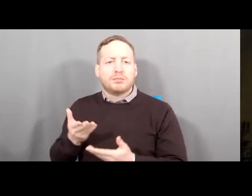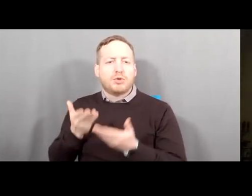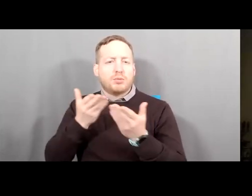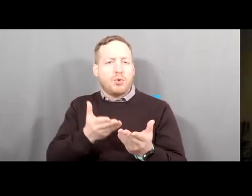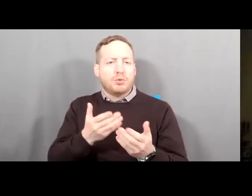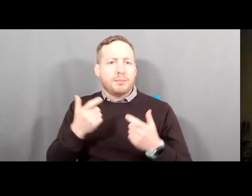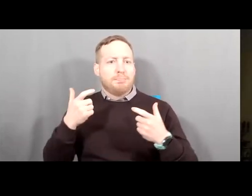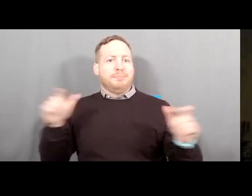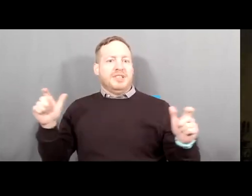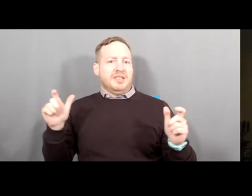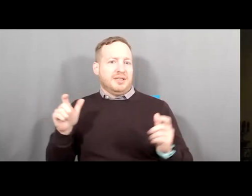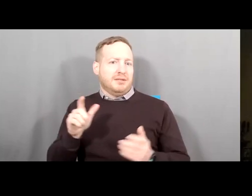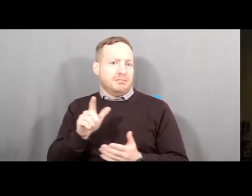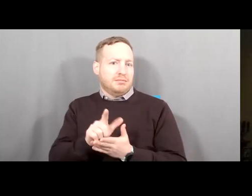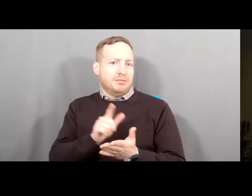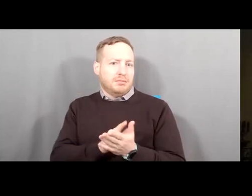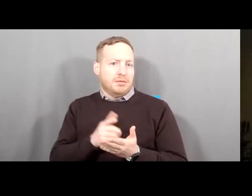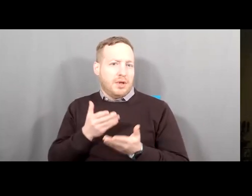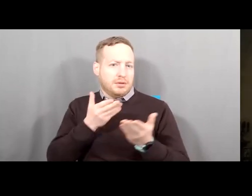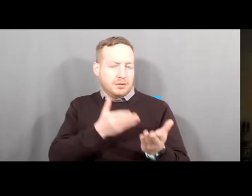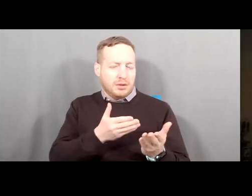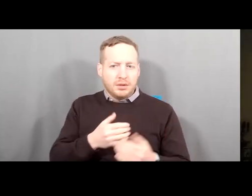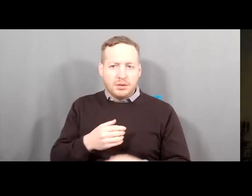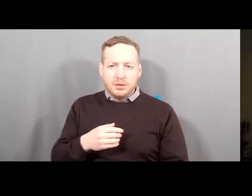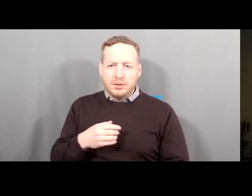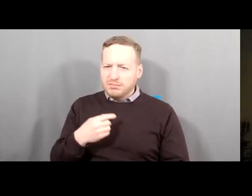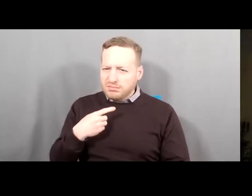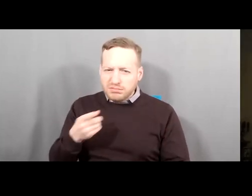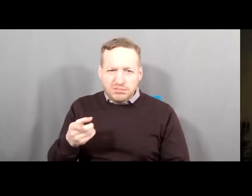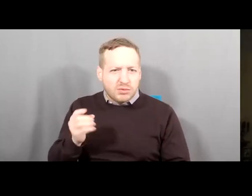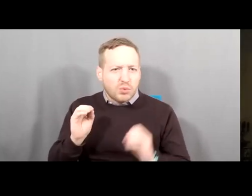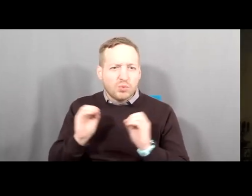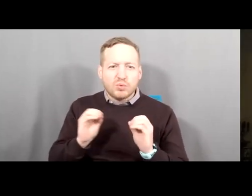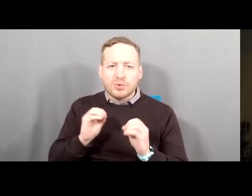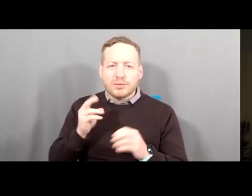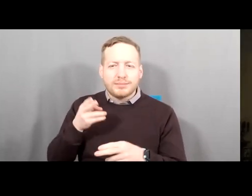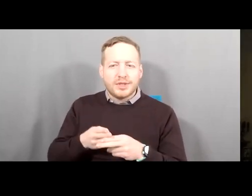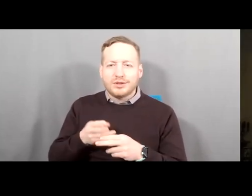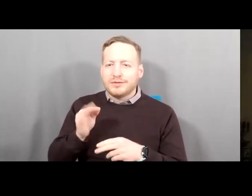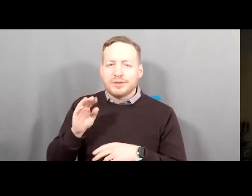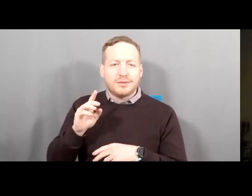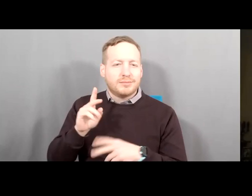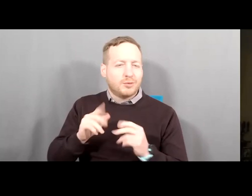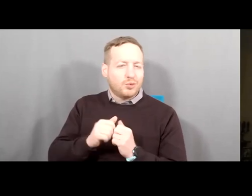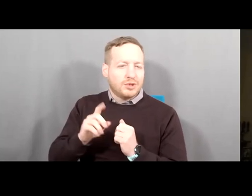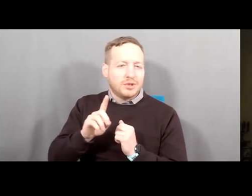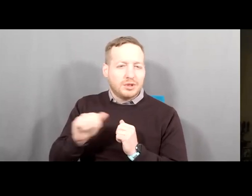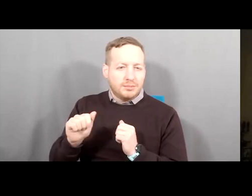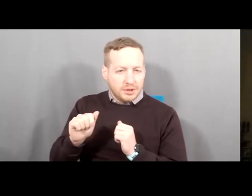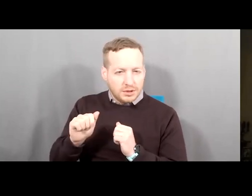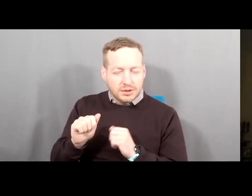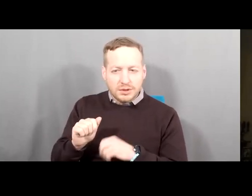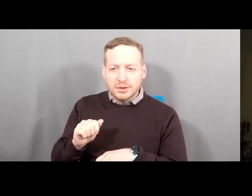unhoused individuals, all of these people, we came together and we were able to propose a law.